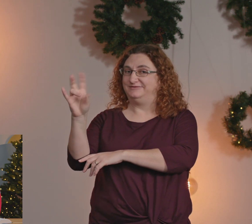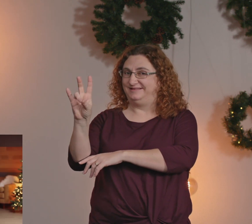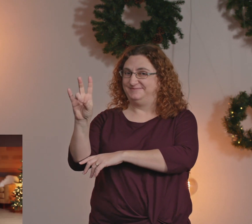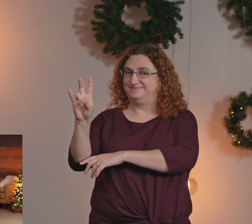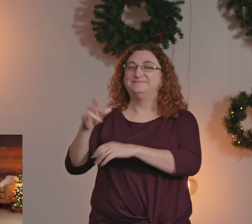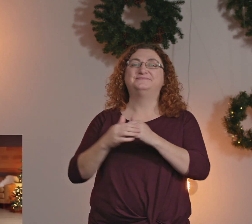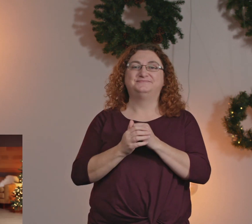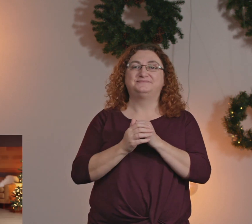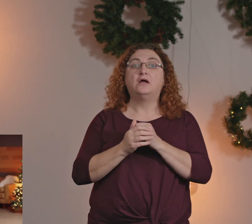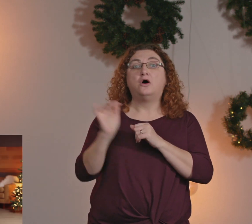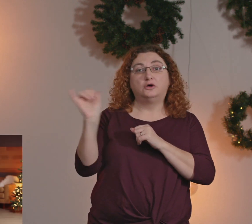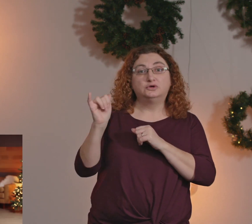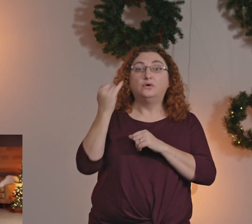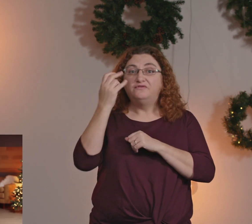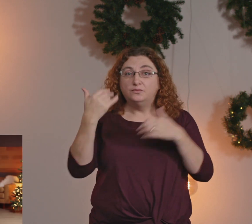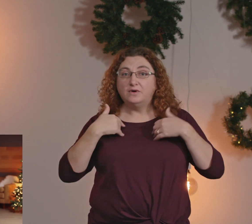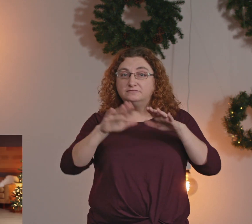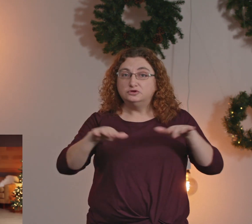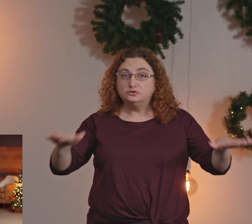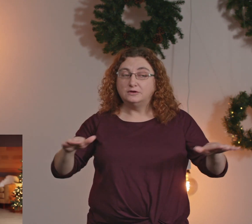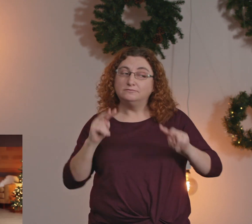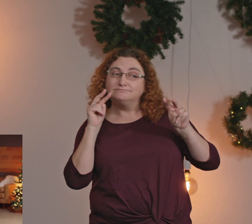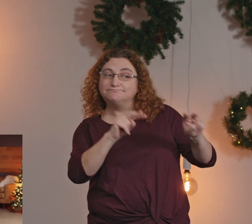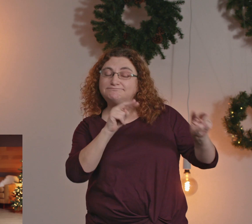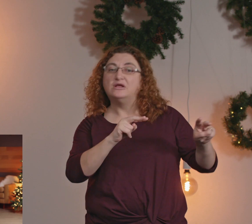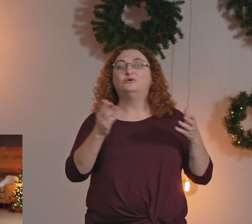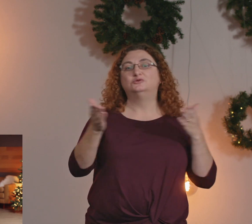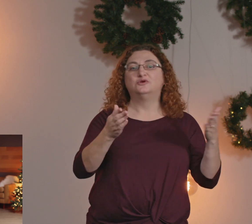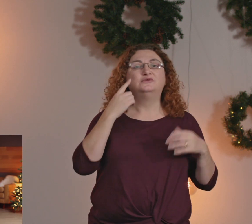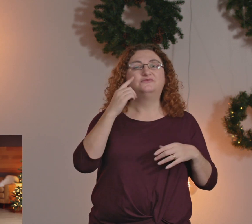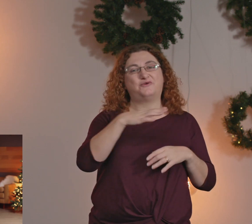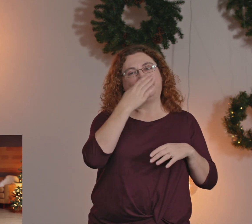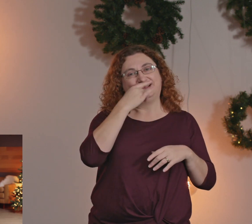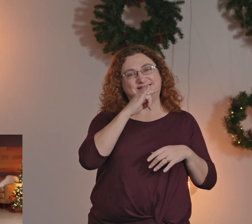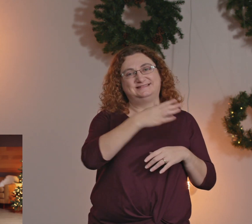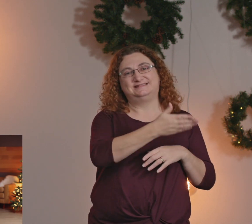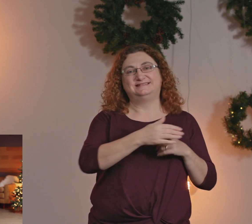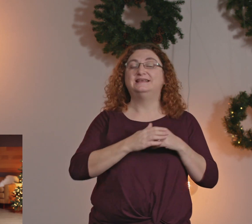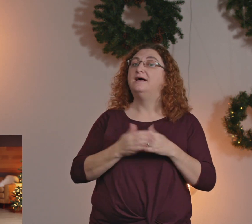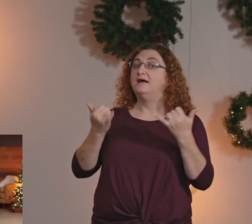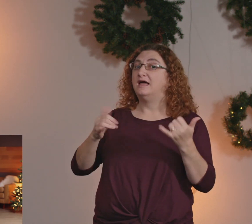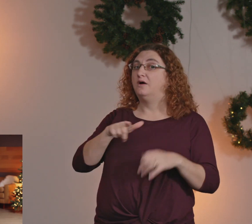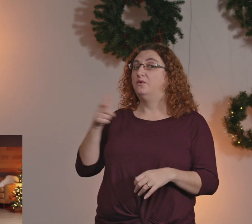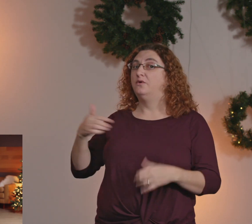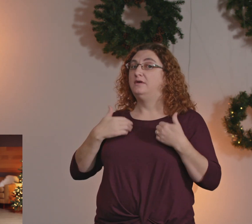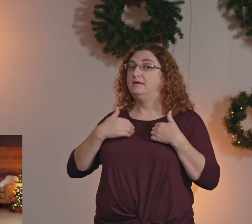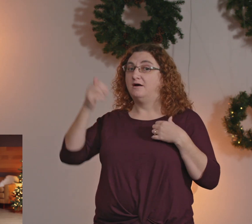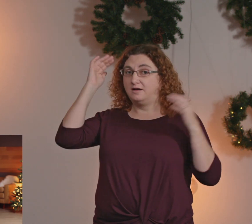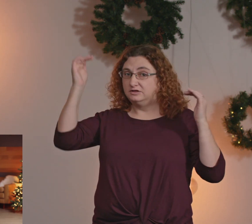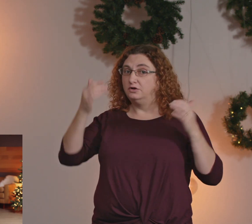ones. Now, we want to start our service a little differently today by hearing a short story from one of our young adults here at